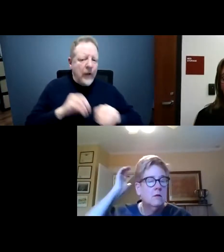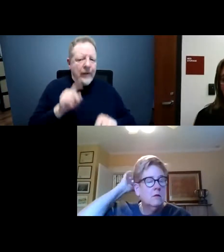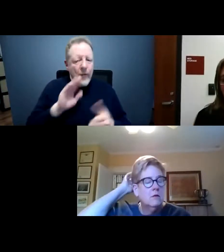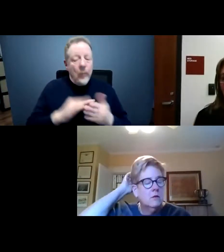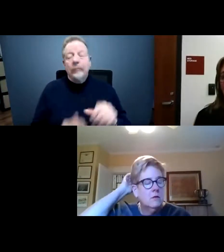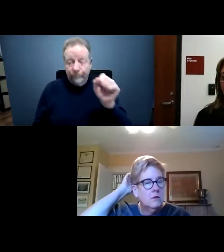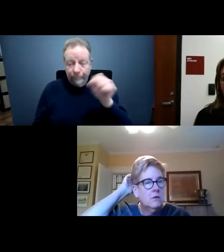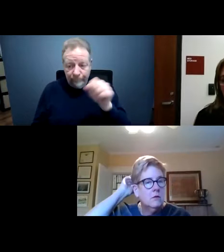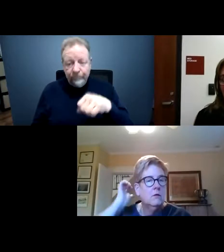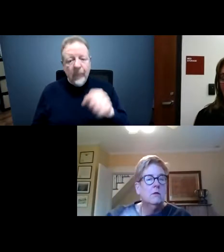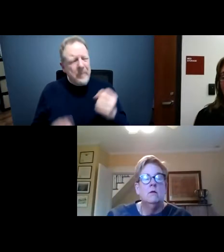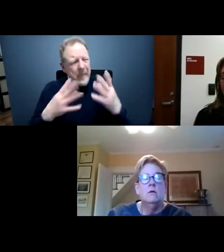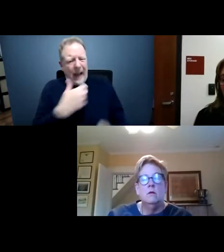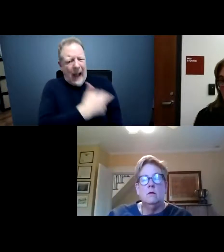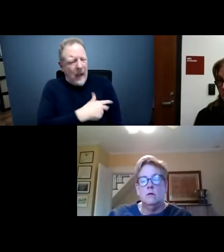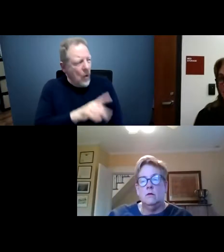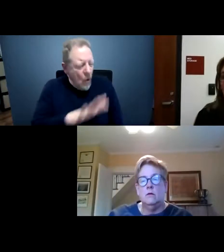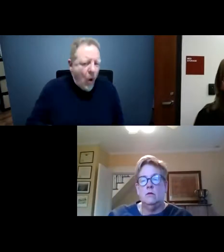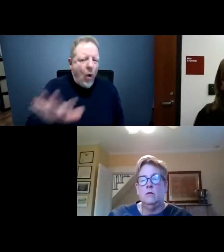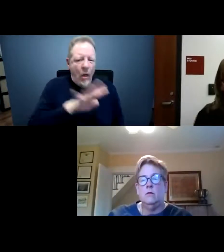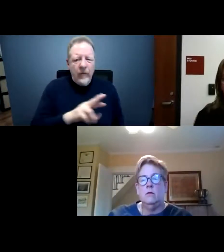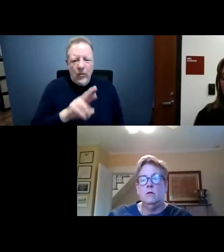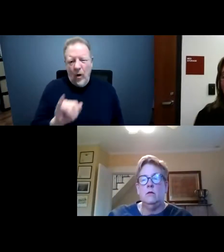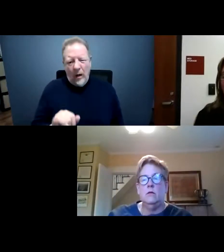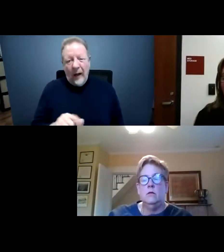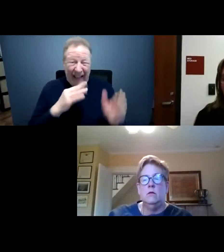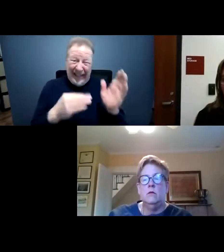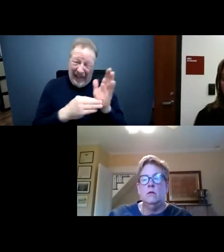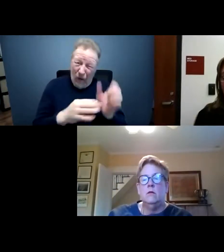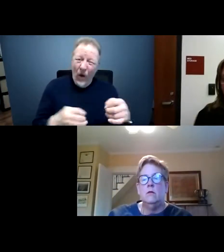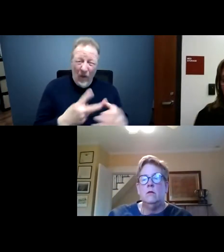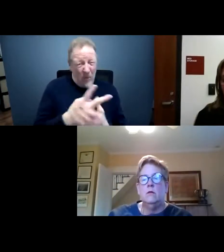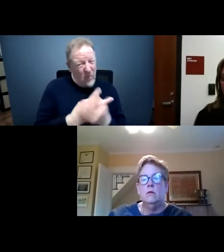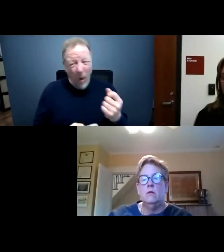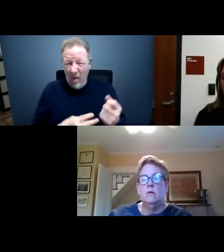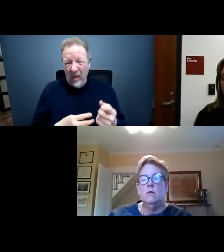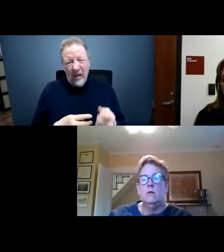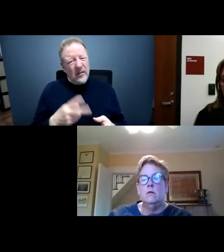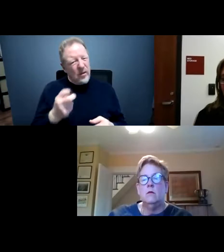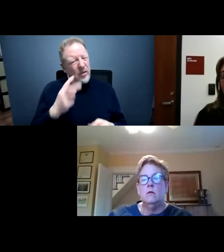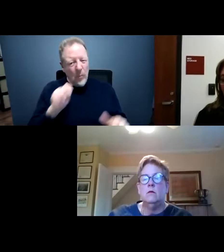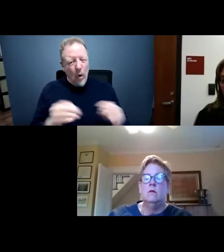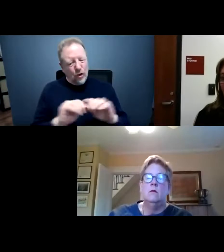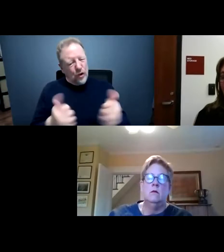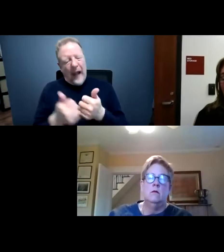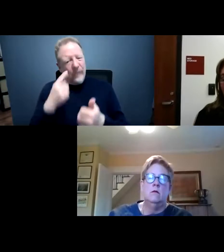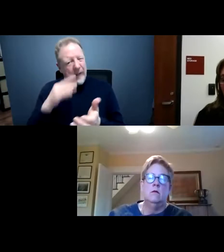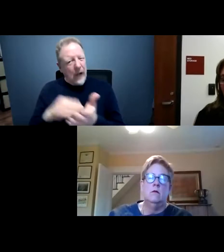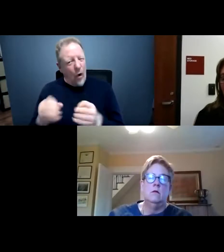major hospitals, let alone the Yeah. doctor's offices, which Right. might be a little bit harder at first, but we need to try